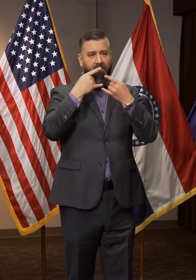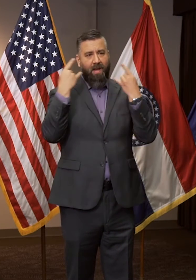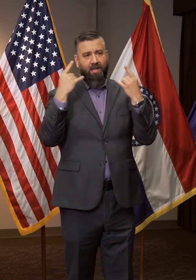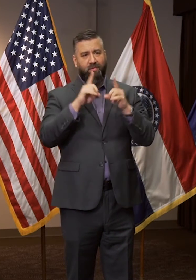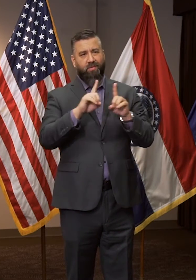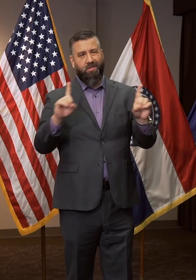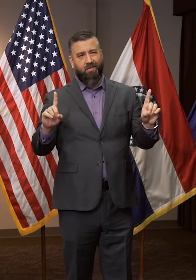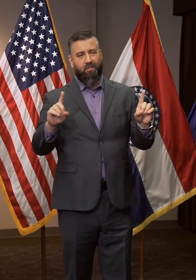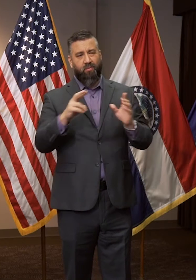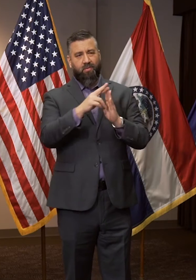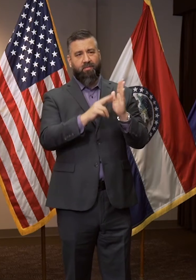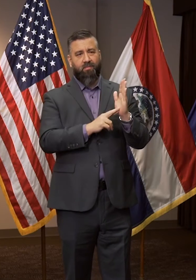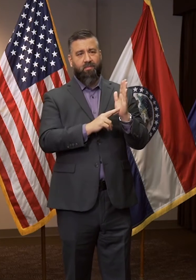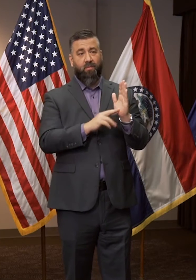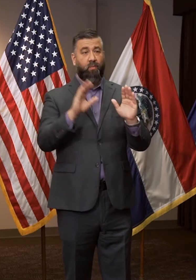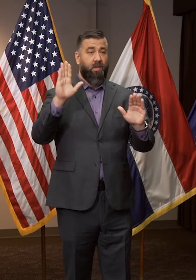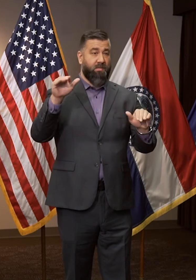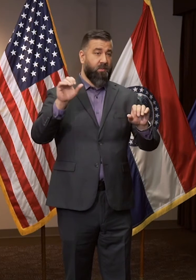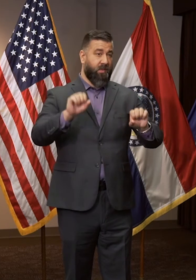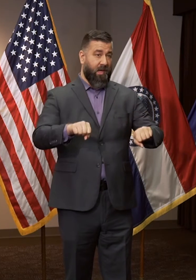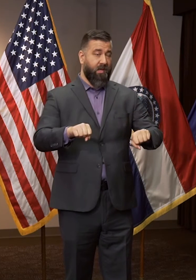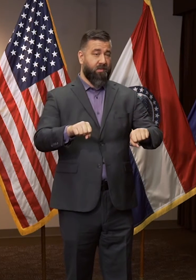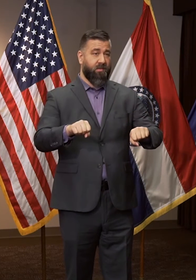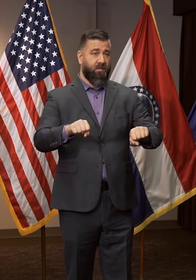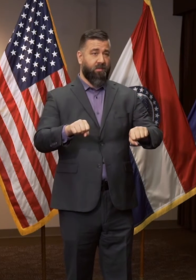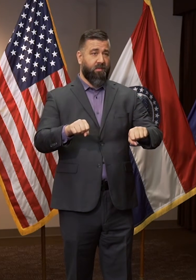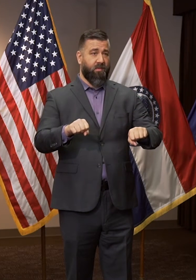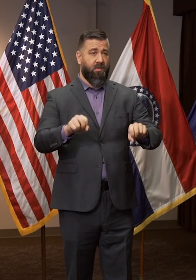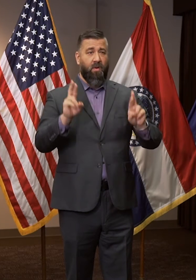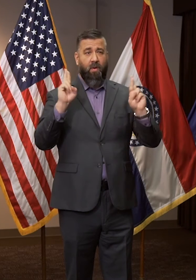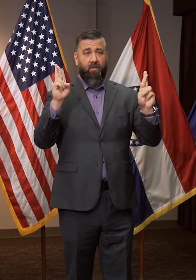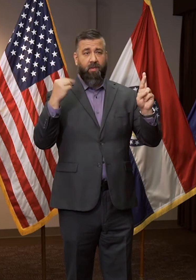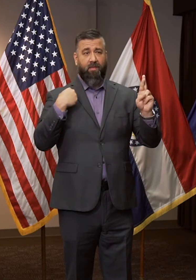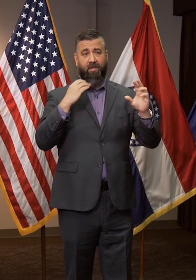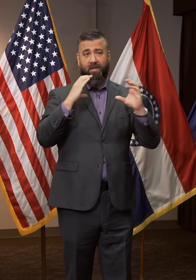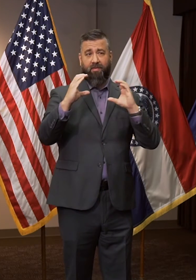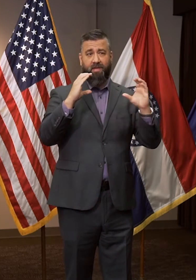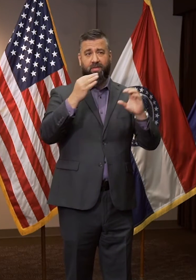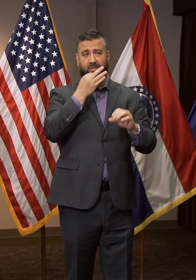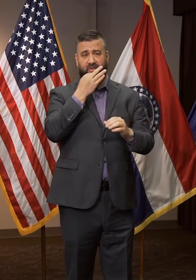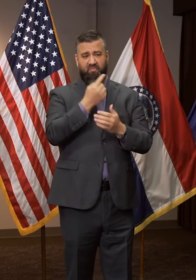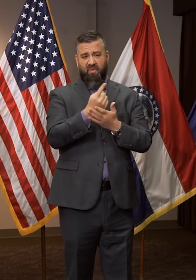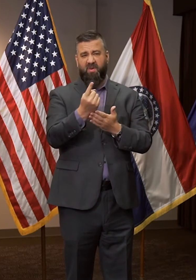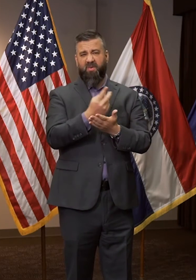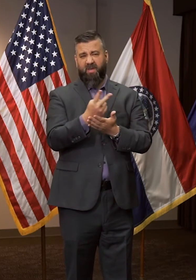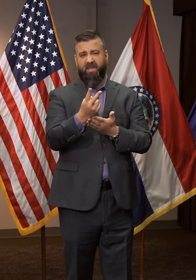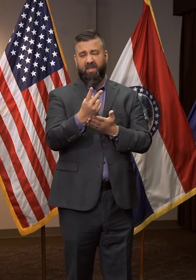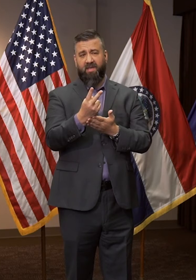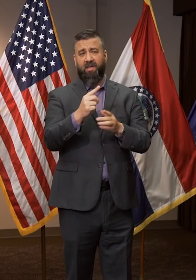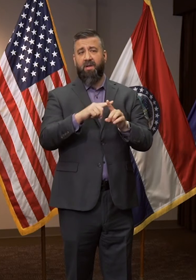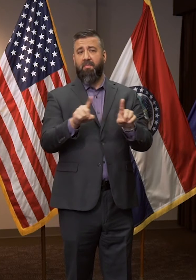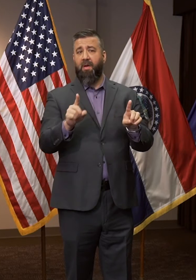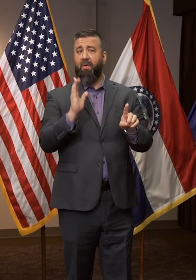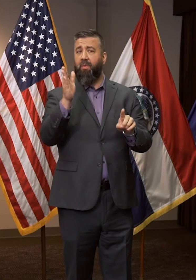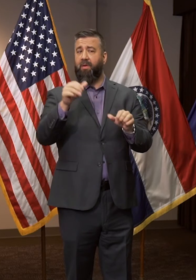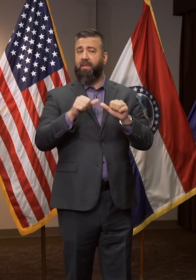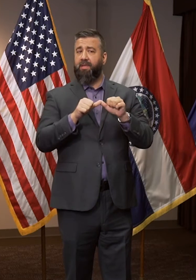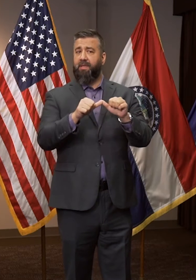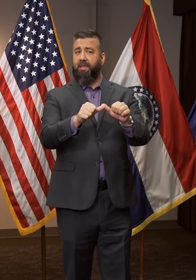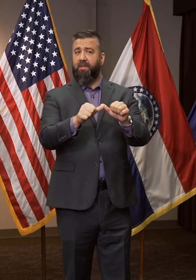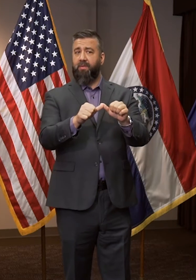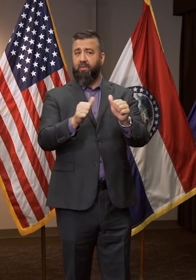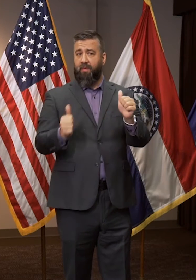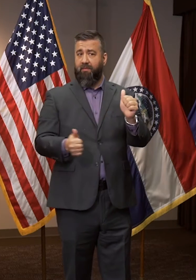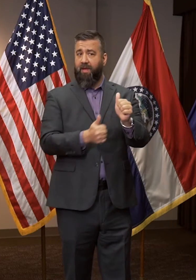We expect that we will be able to do that, and hopefully we'll be having those conversations over the next couple of weeks. But we will continue